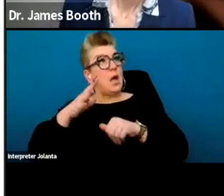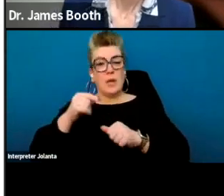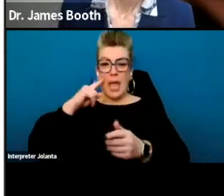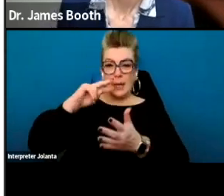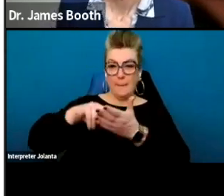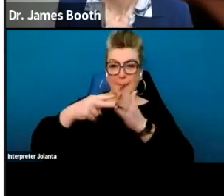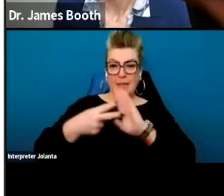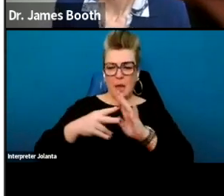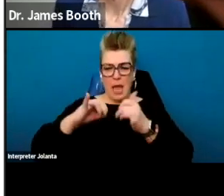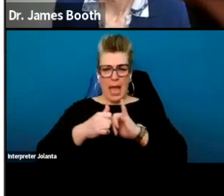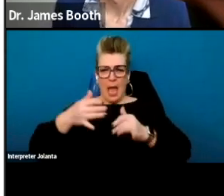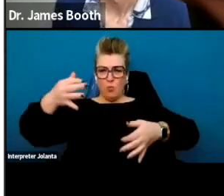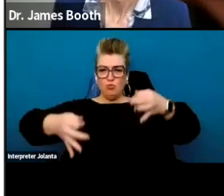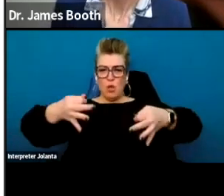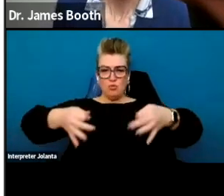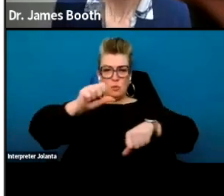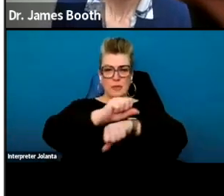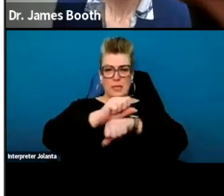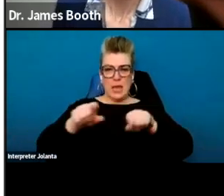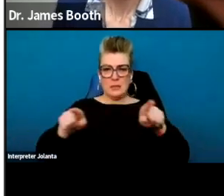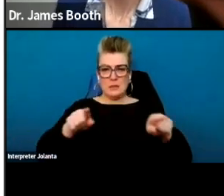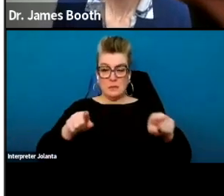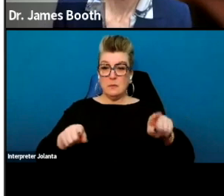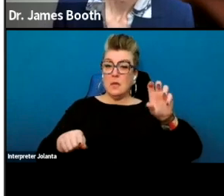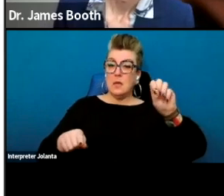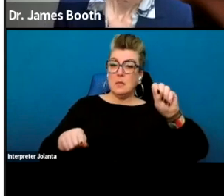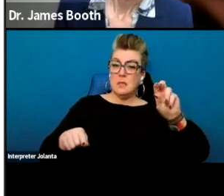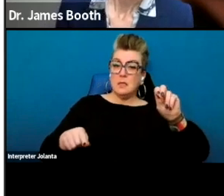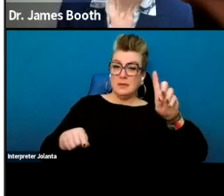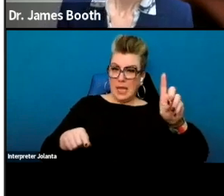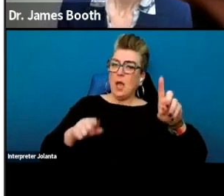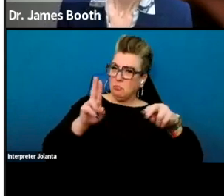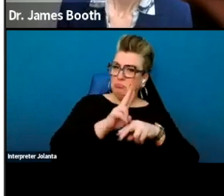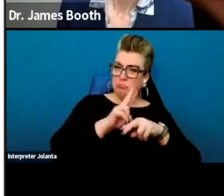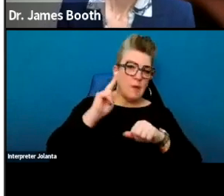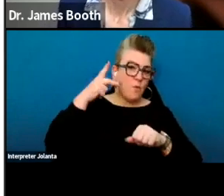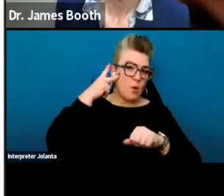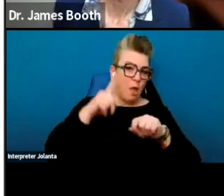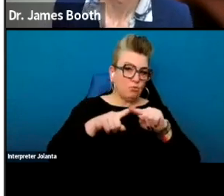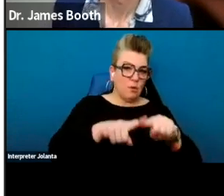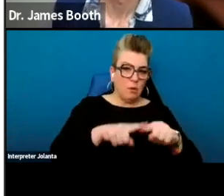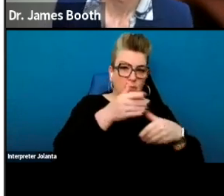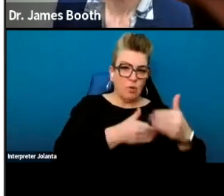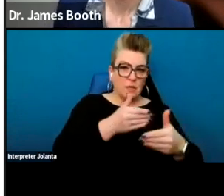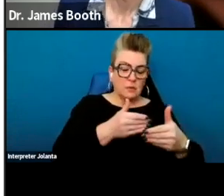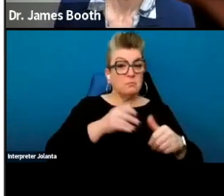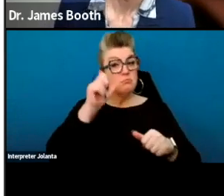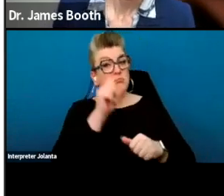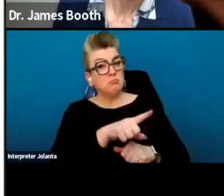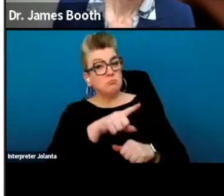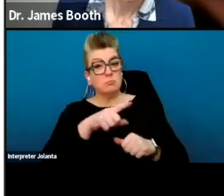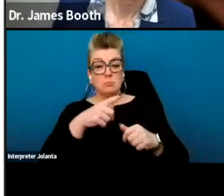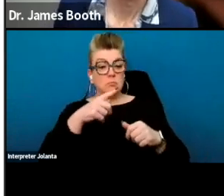judgment tasks tapped into phonological processing. We asked the participants, do two words